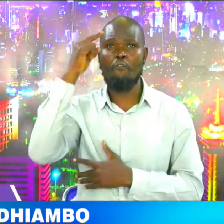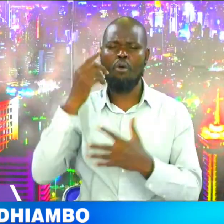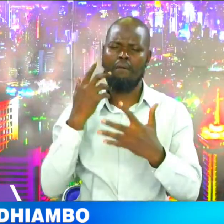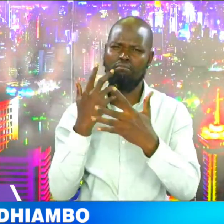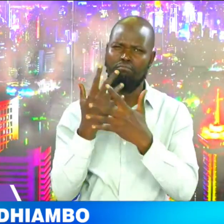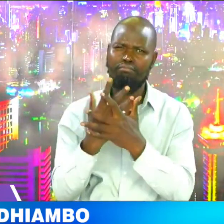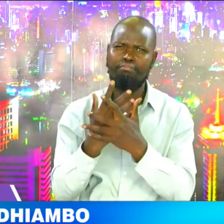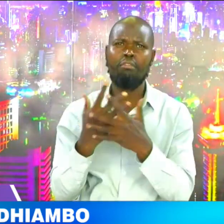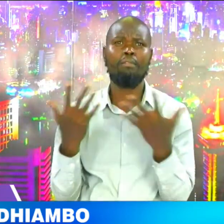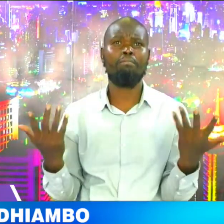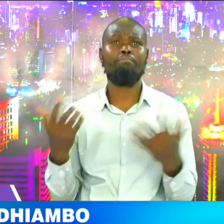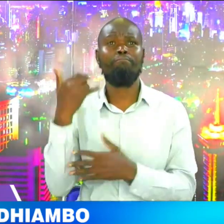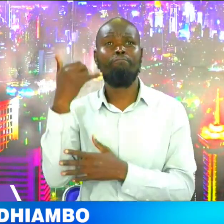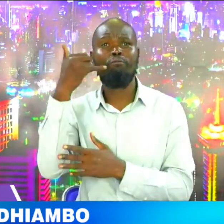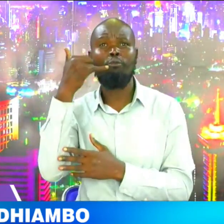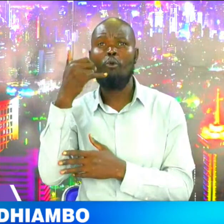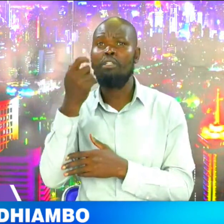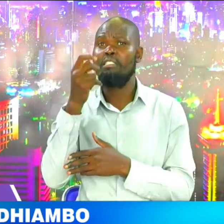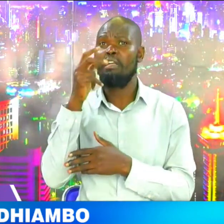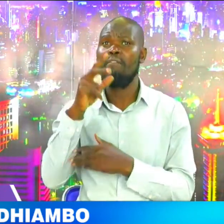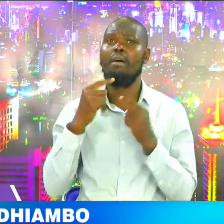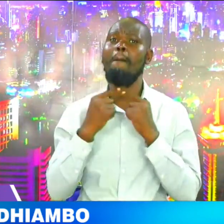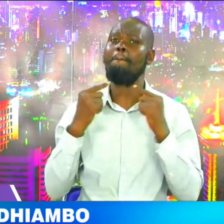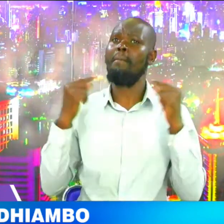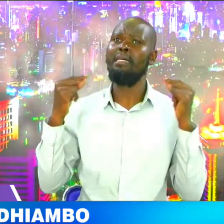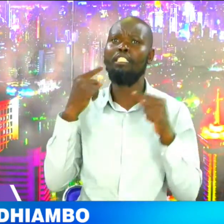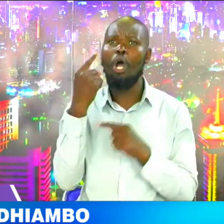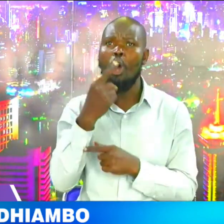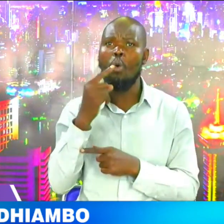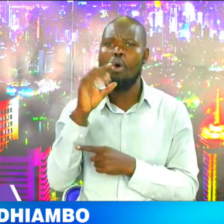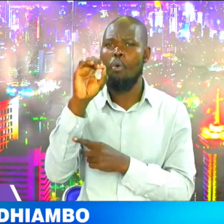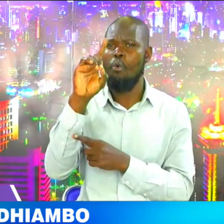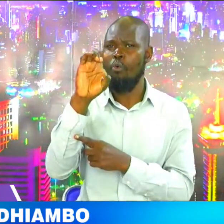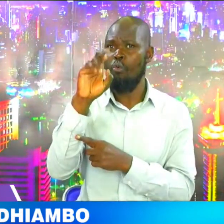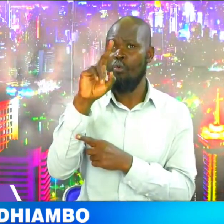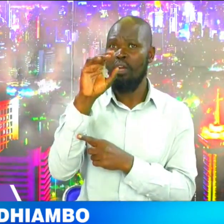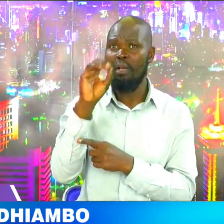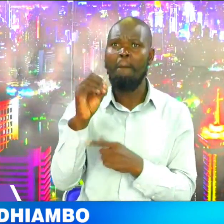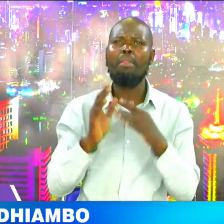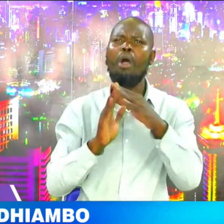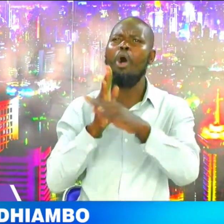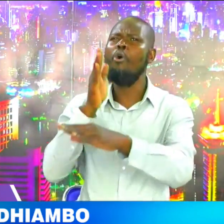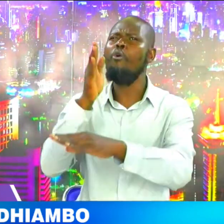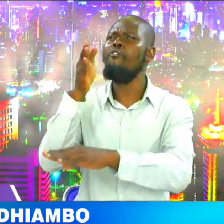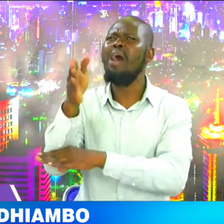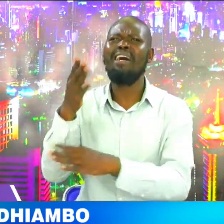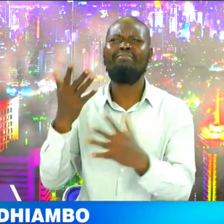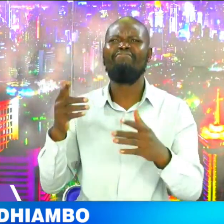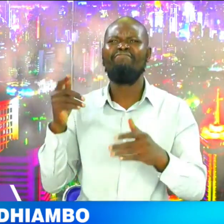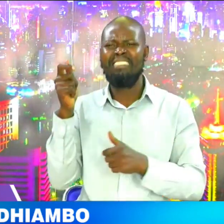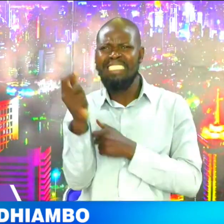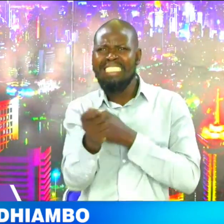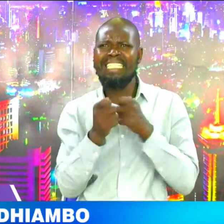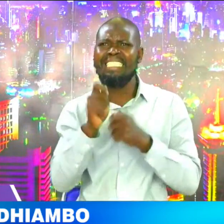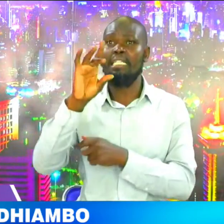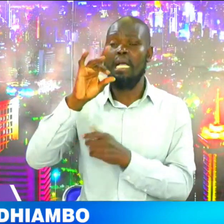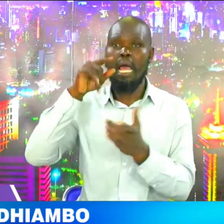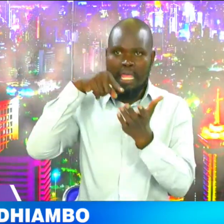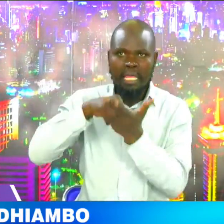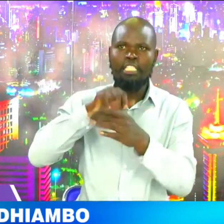Parliament Dismas Barasa opposes the government for arresting televangelist Pastor Ezekiel